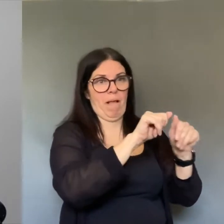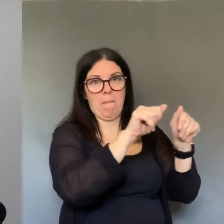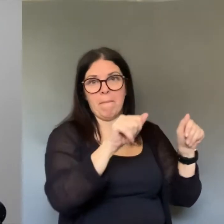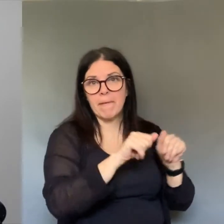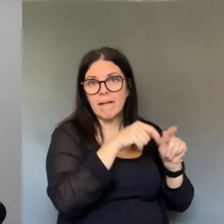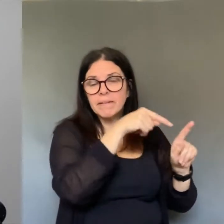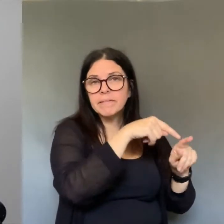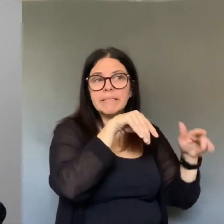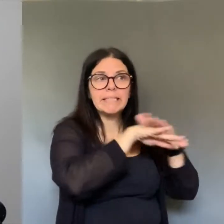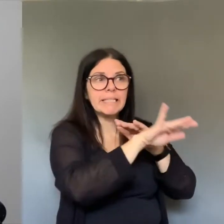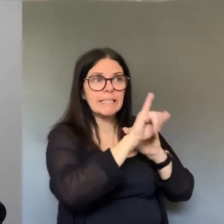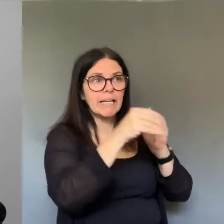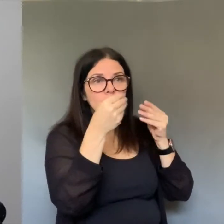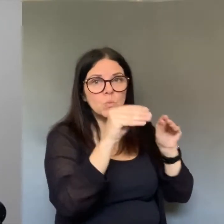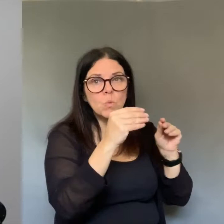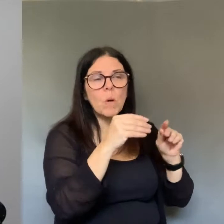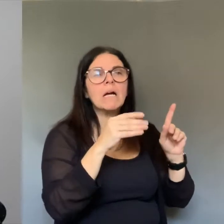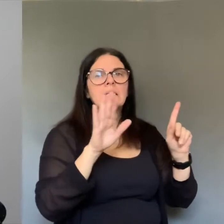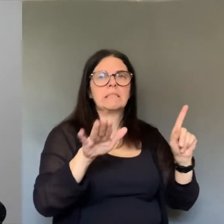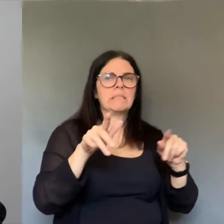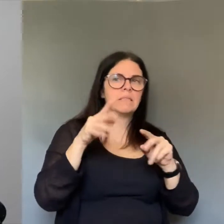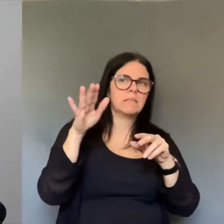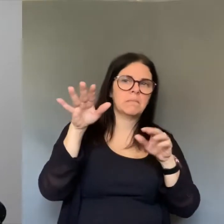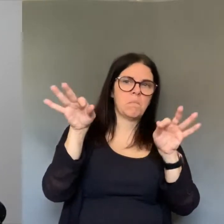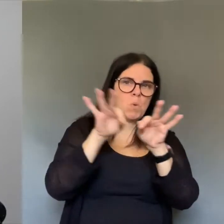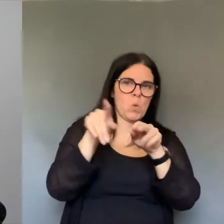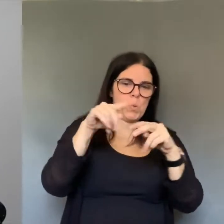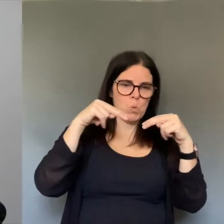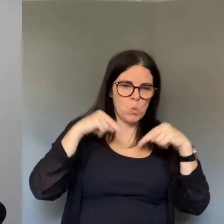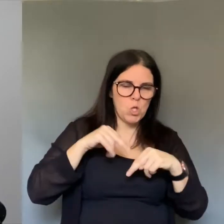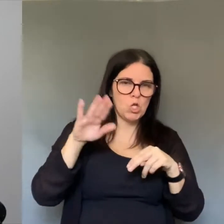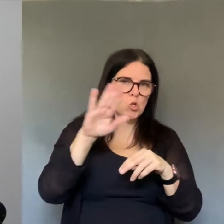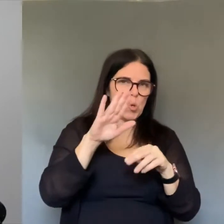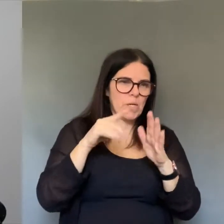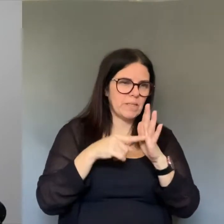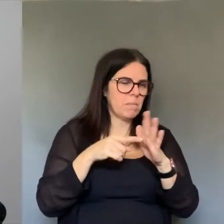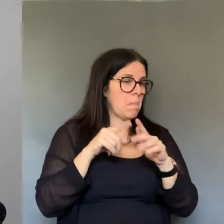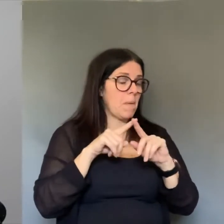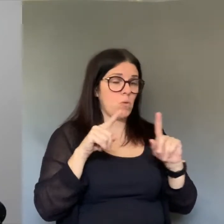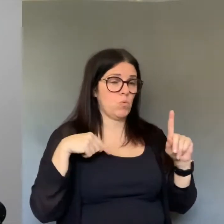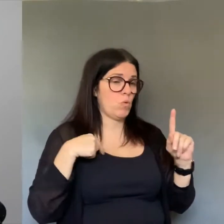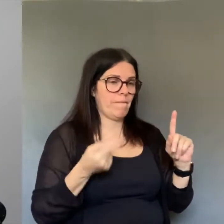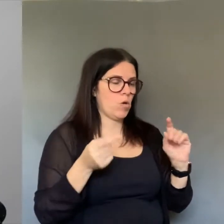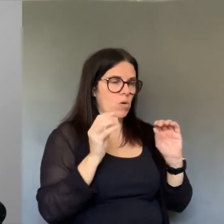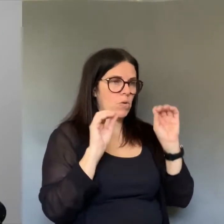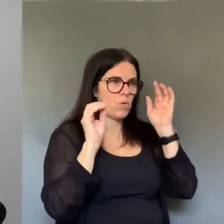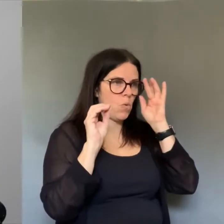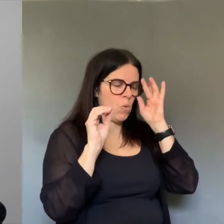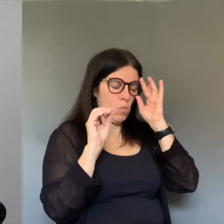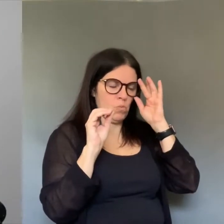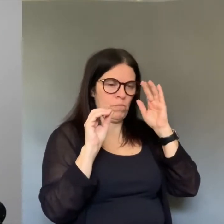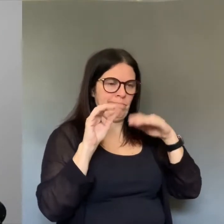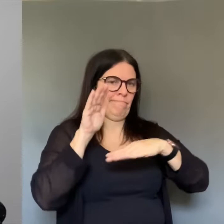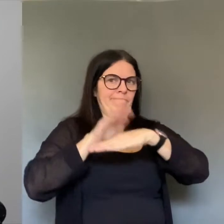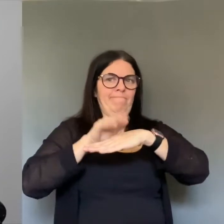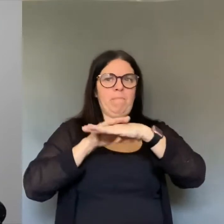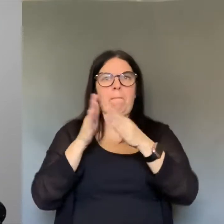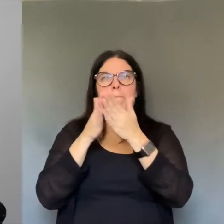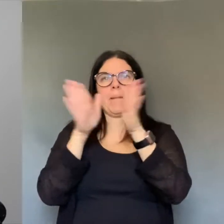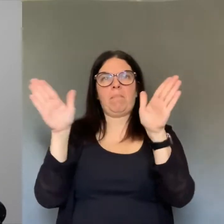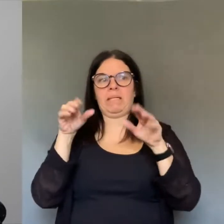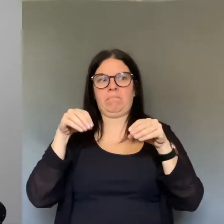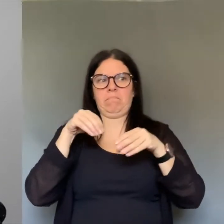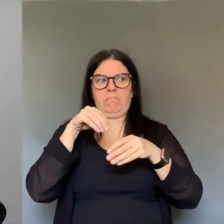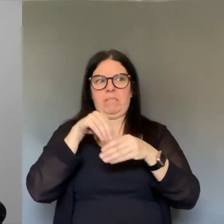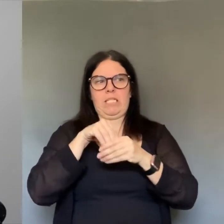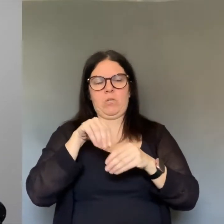issuing a public release or something to suggest anyone who visited that facility to look out